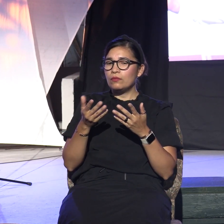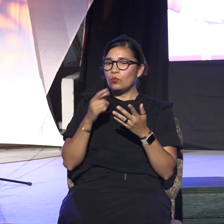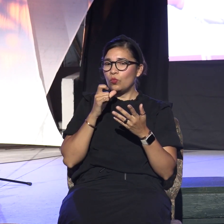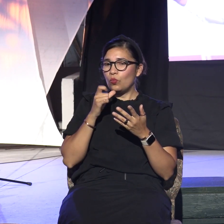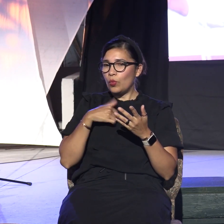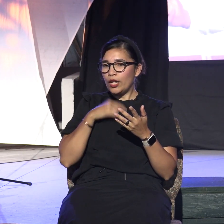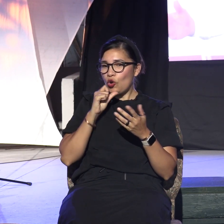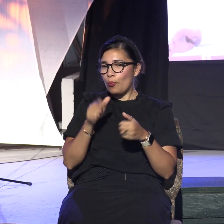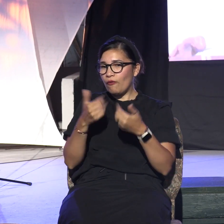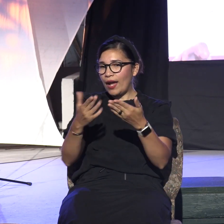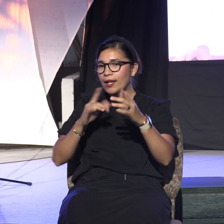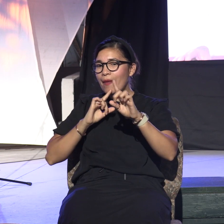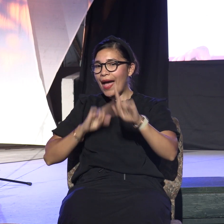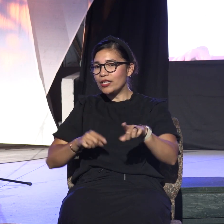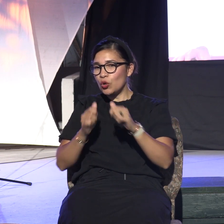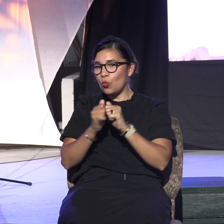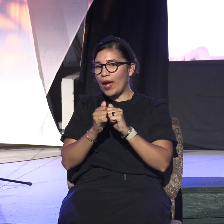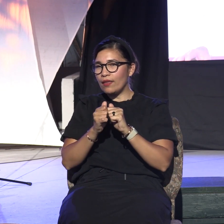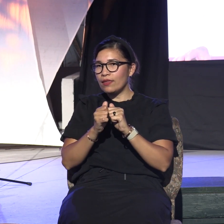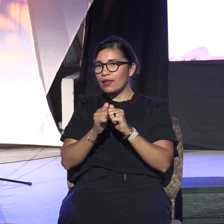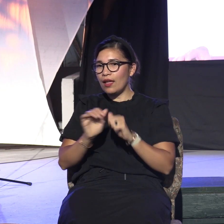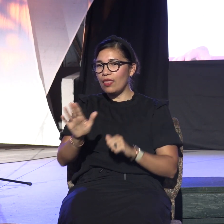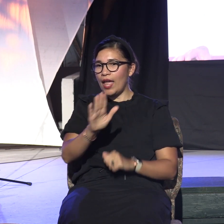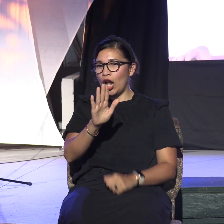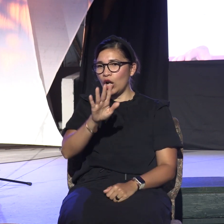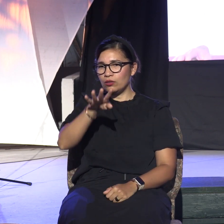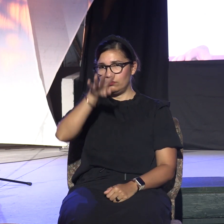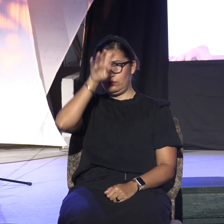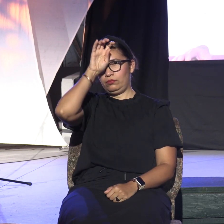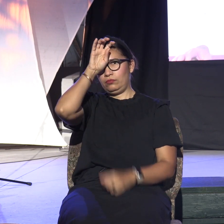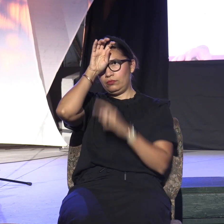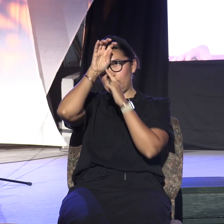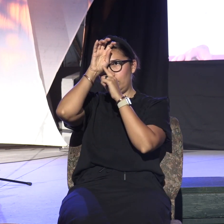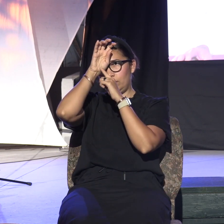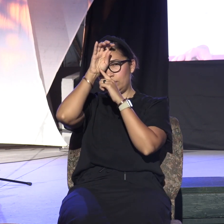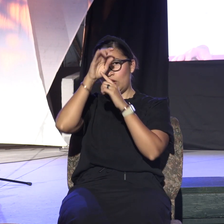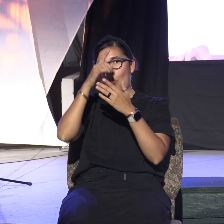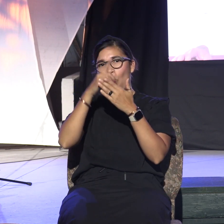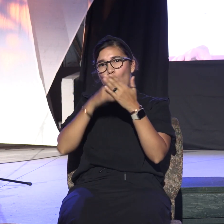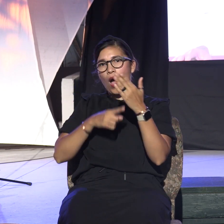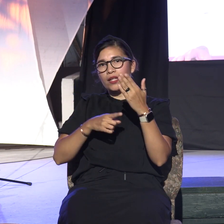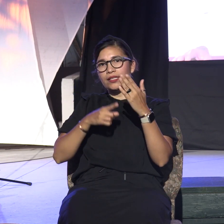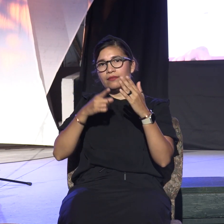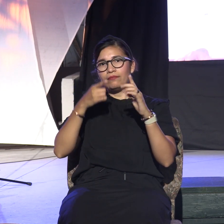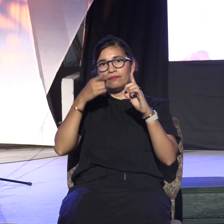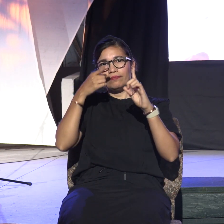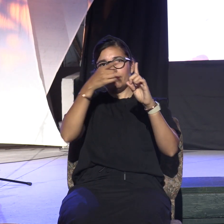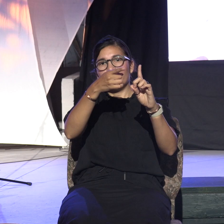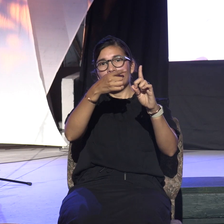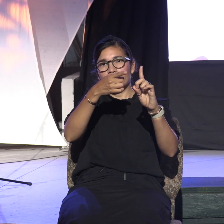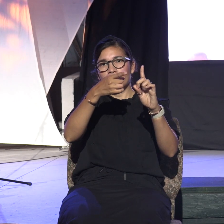So Solomon says, if you're young, if you're in that spring season of life,